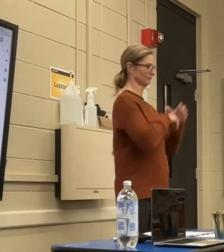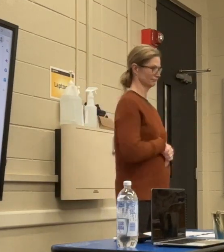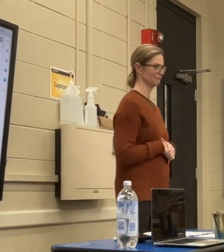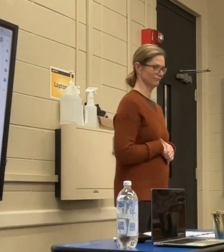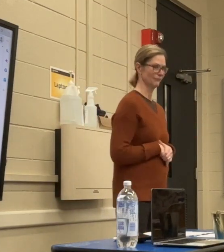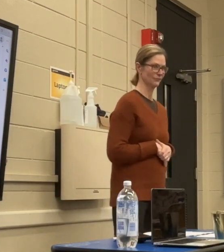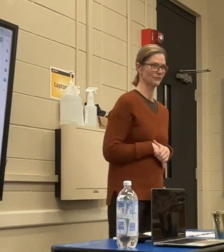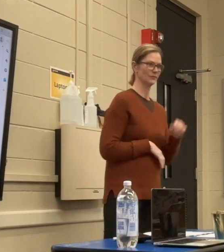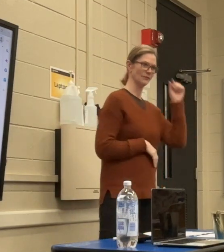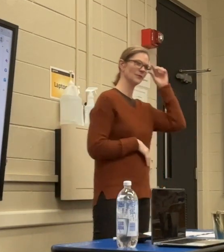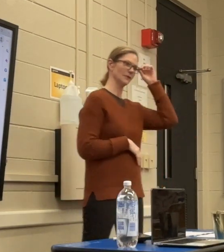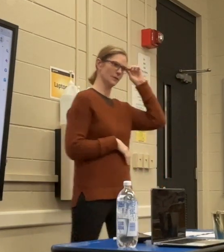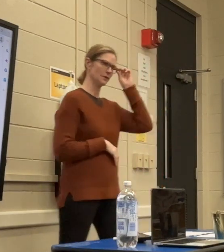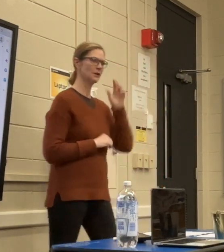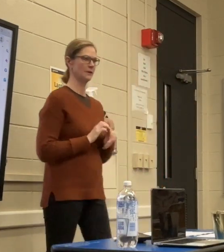important.